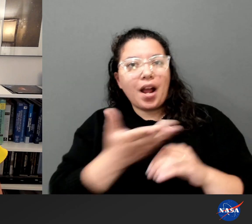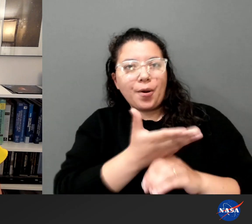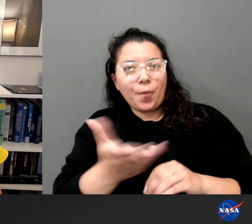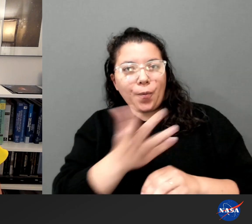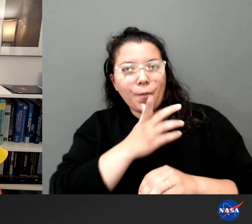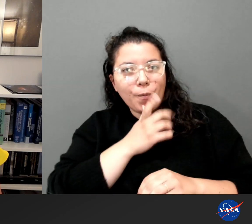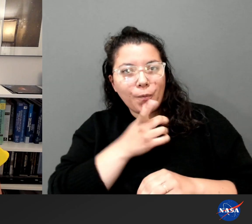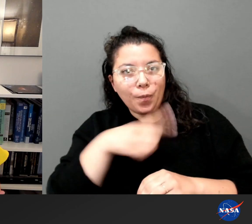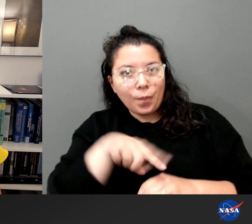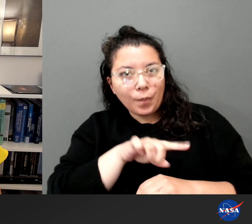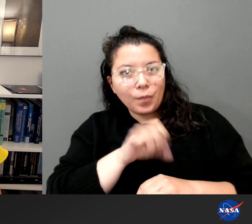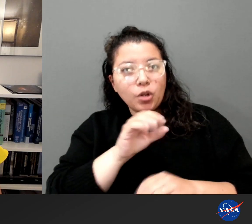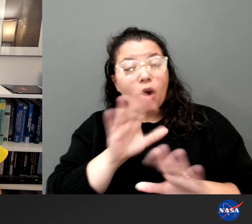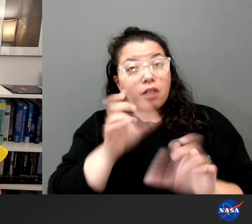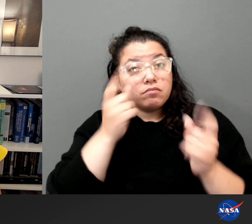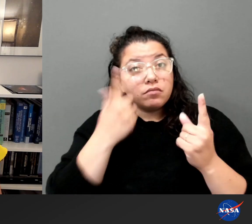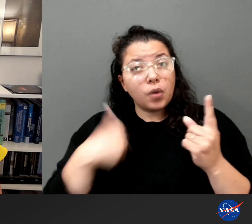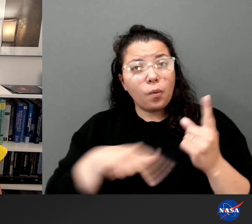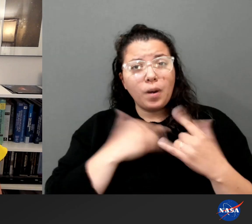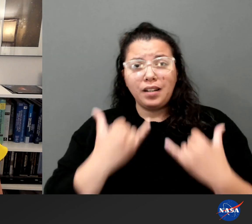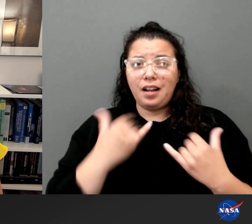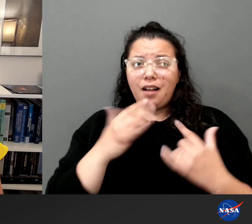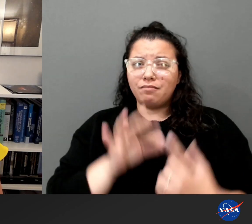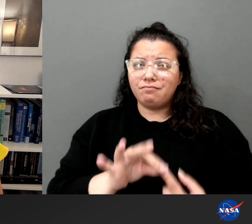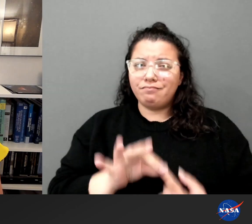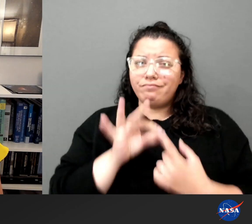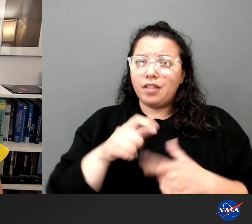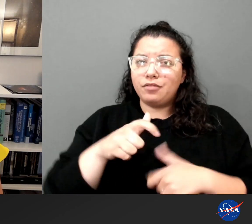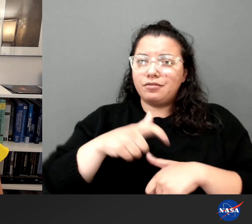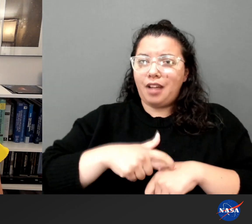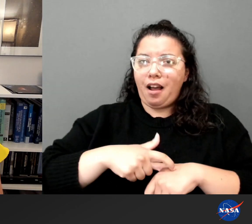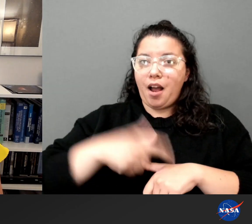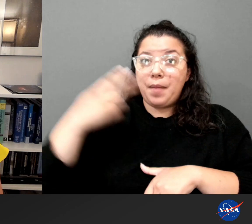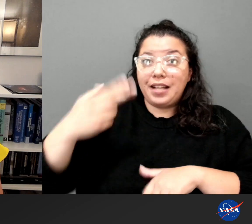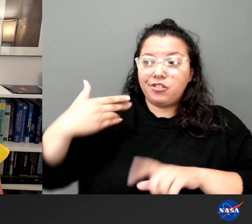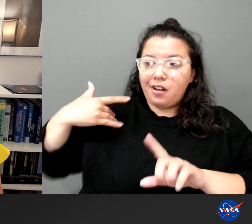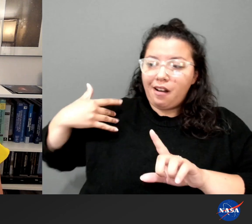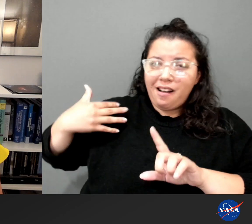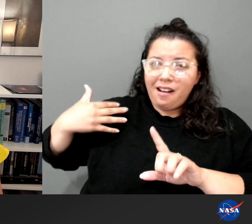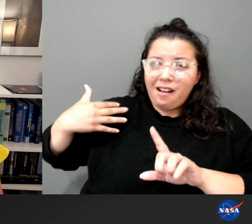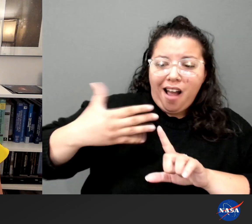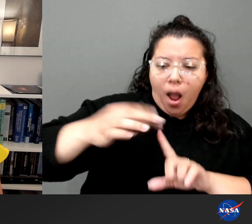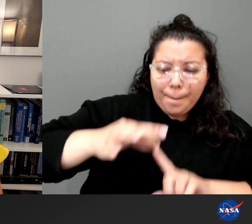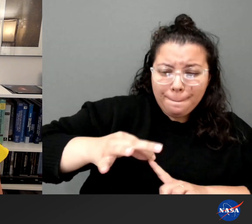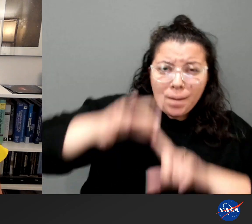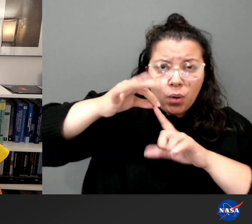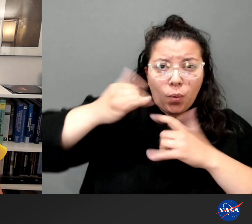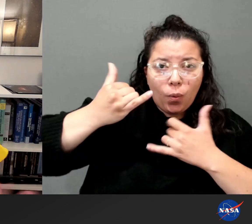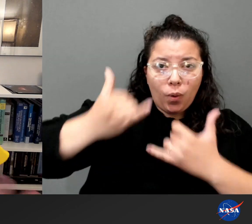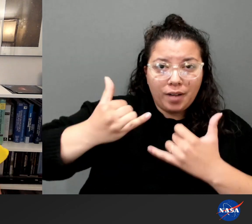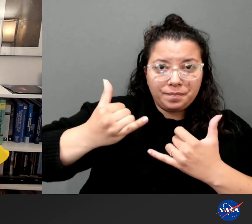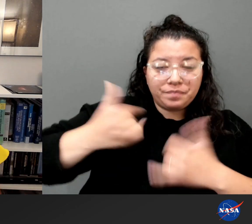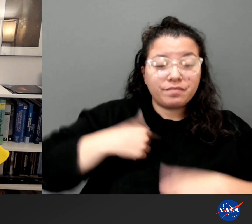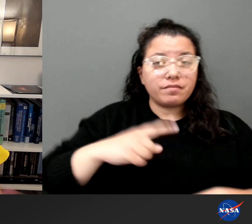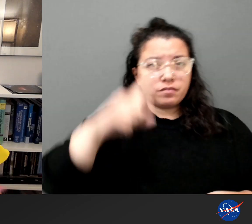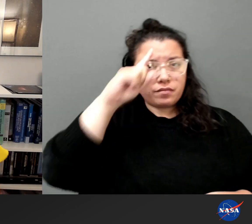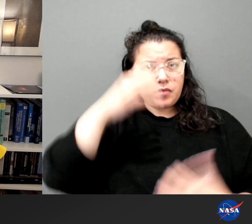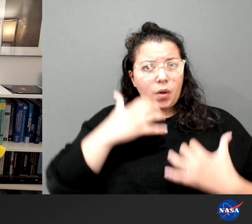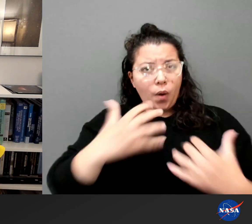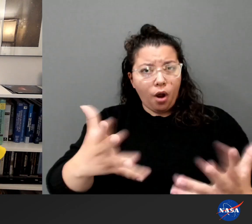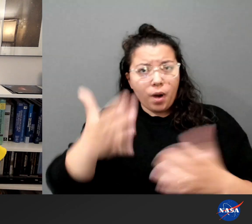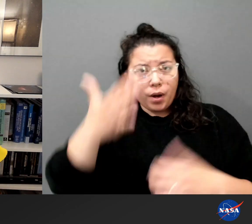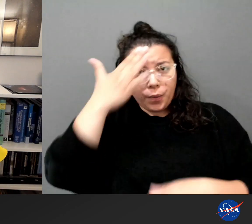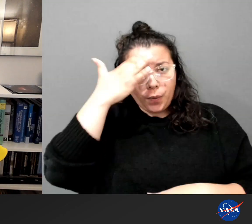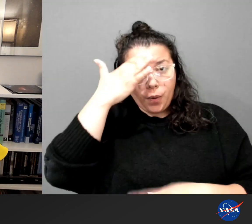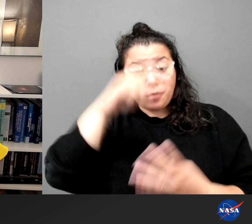a very special place in history right now. So I think the audience would be really interested to hear about how you came to get